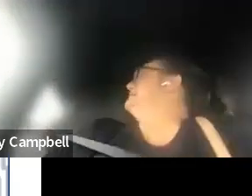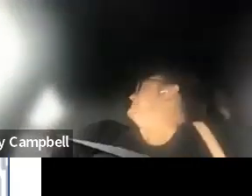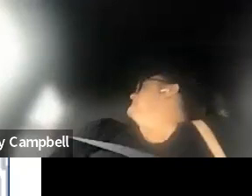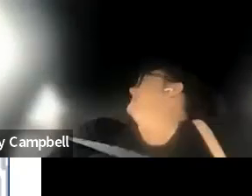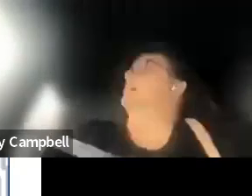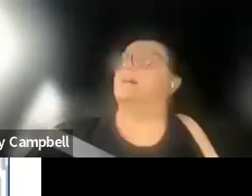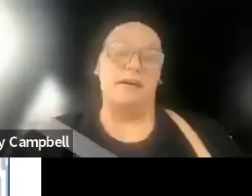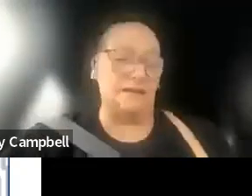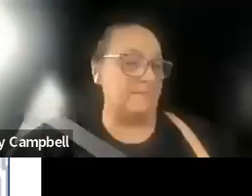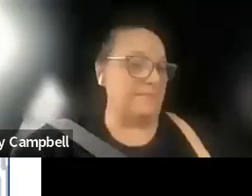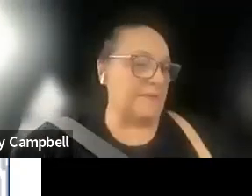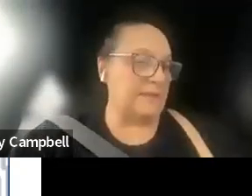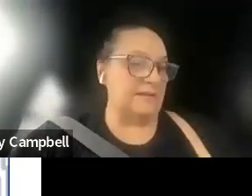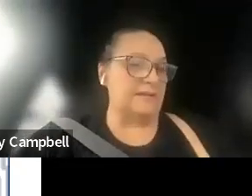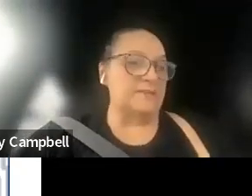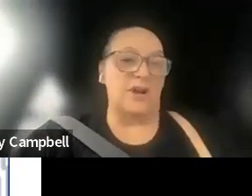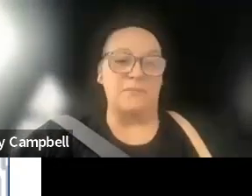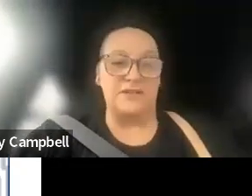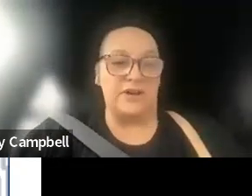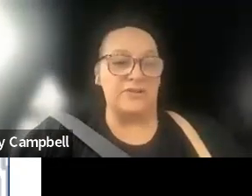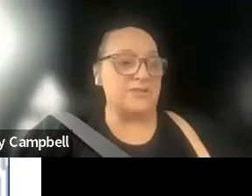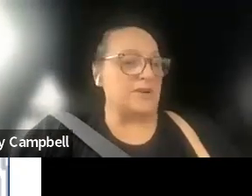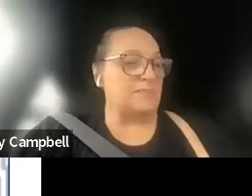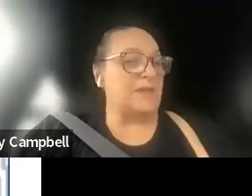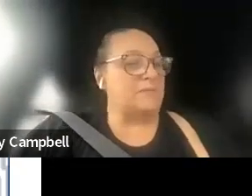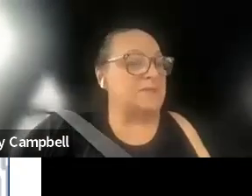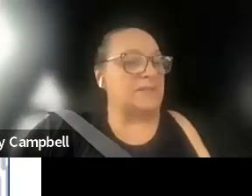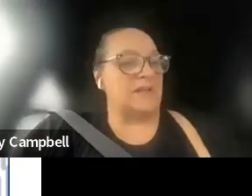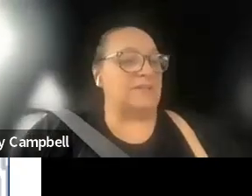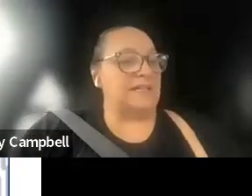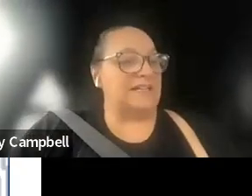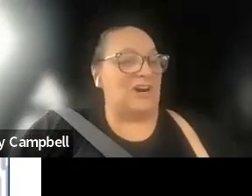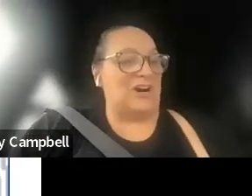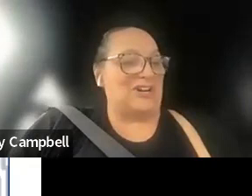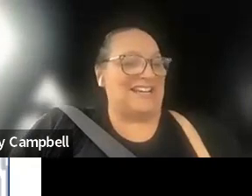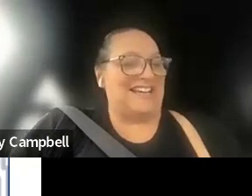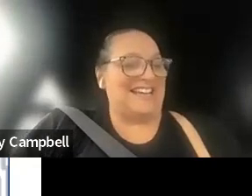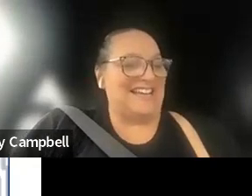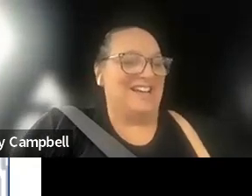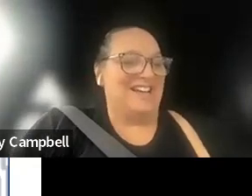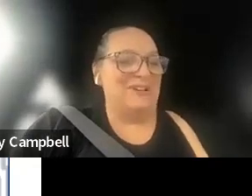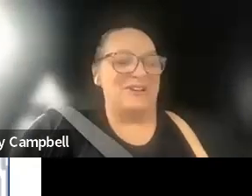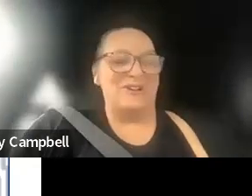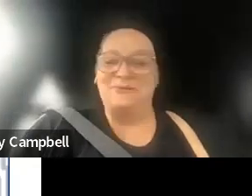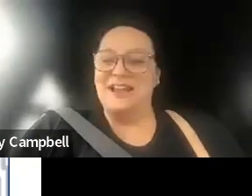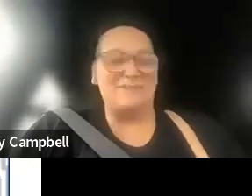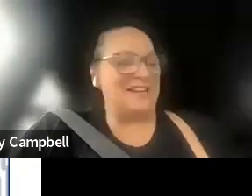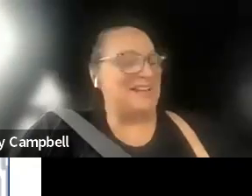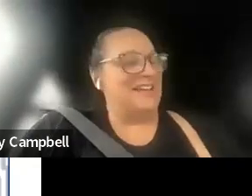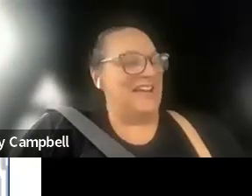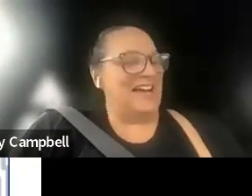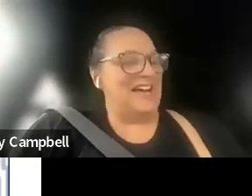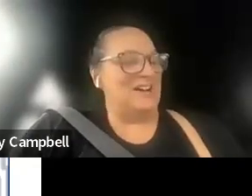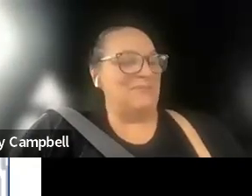And Yes. Sorry, my daughter just started playing music loudly in the car. We don't know what